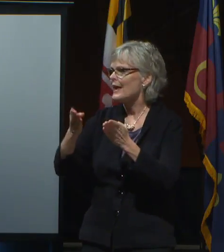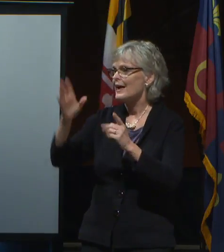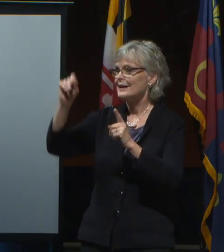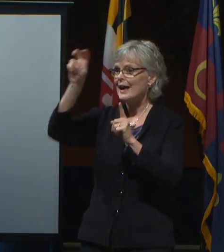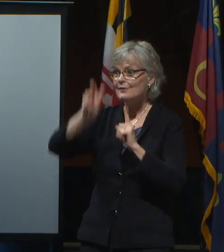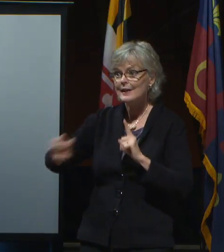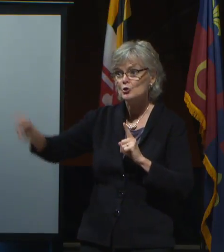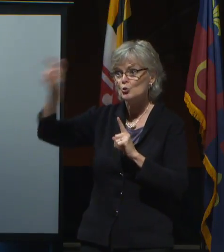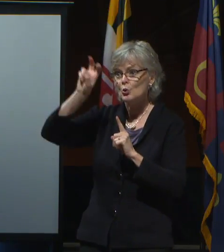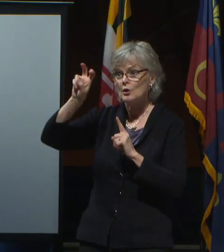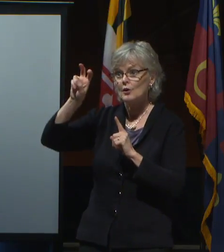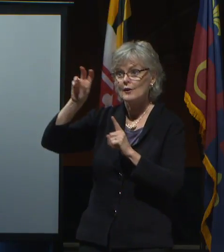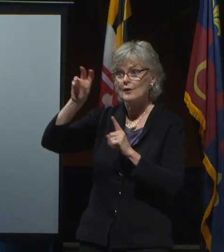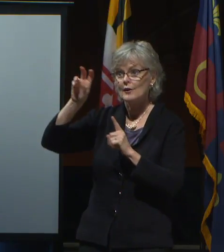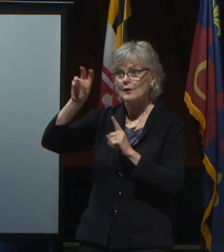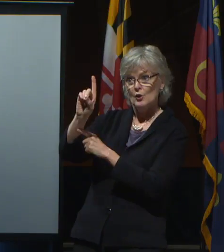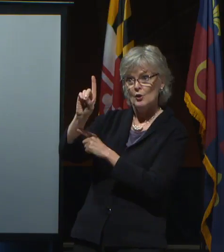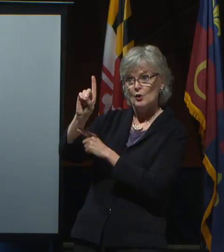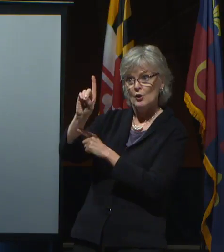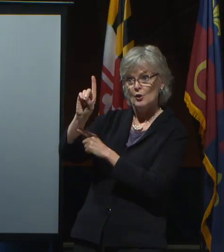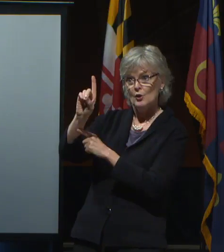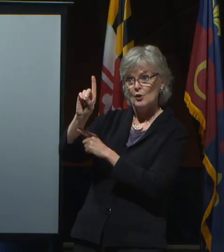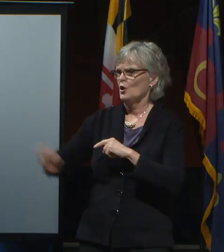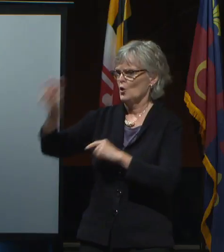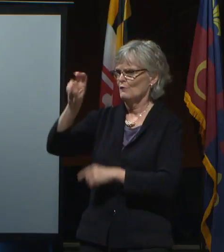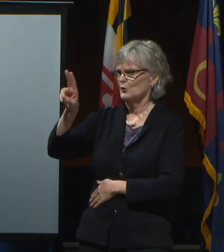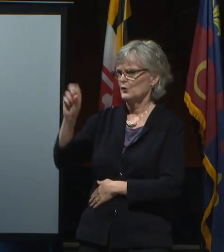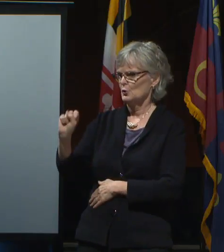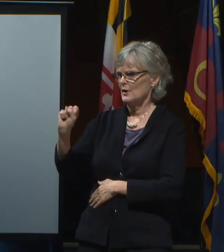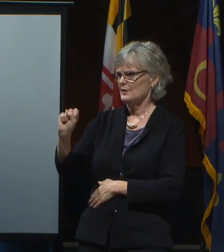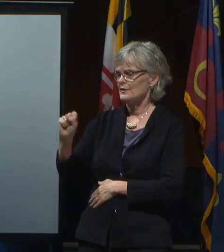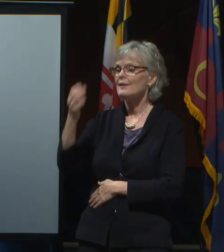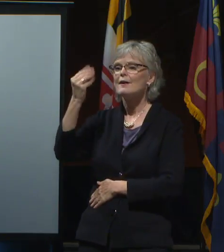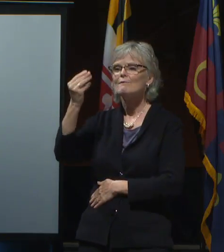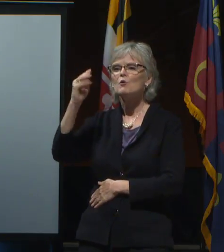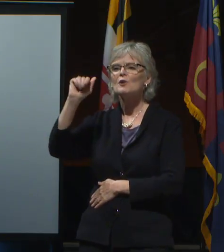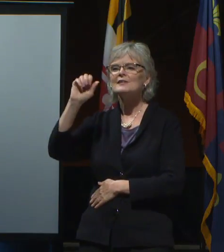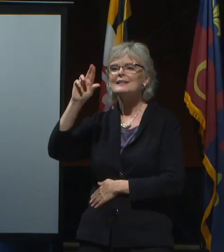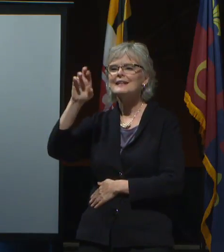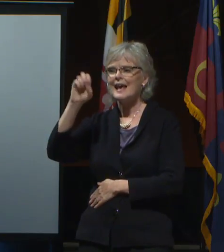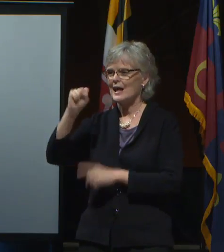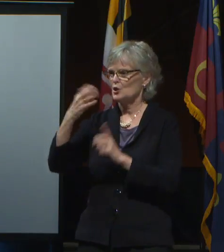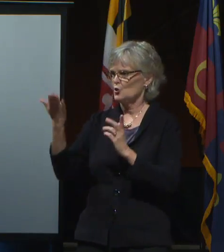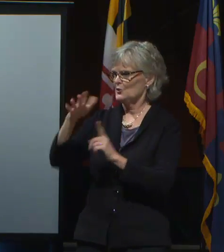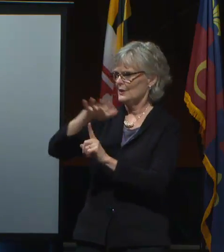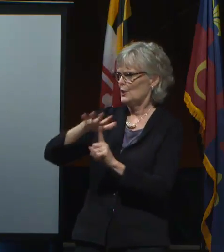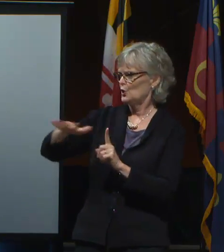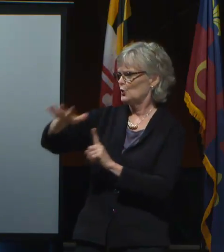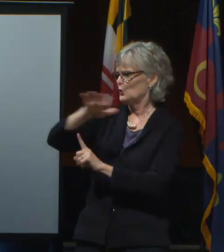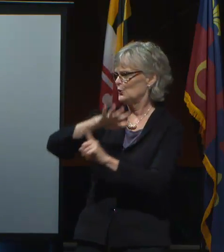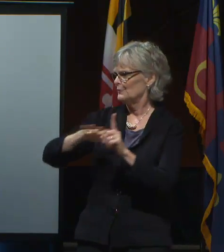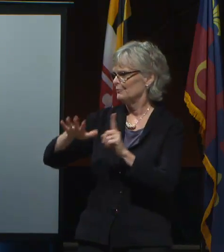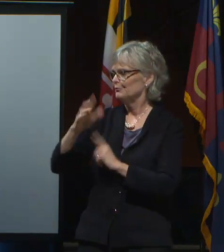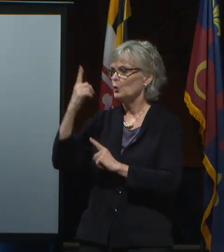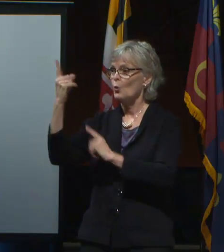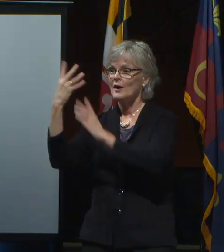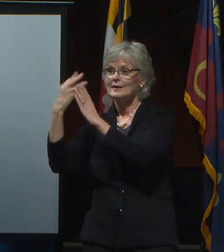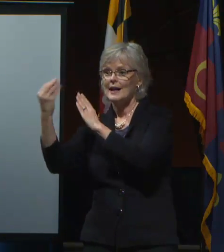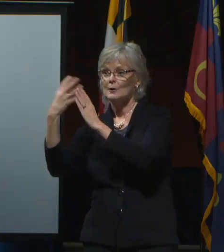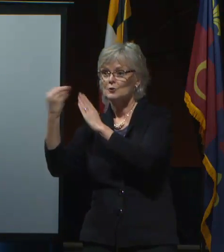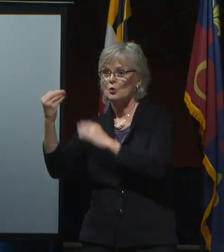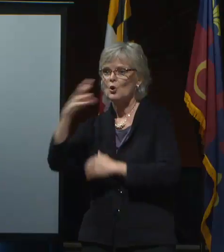just in Maryland, but across the country. This 14-acre campus, comprised of 1 outdoor